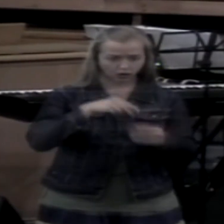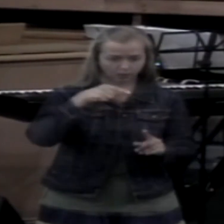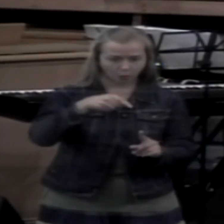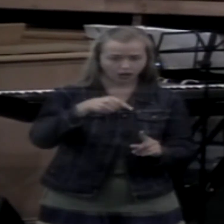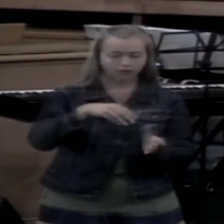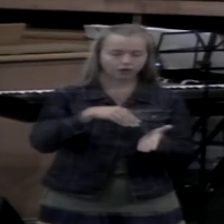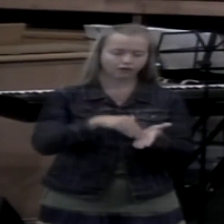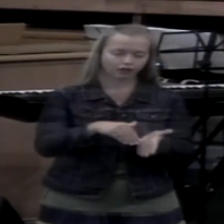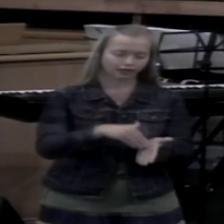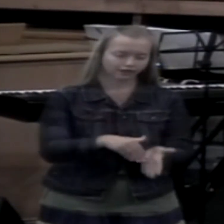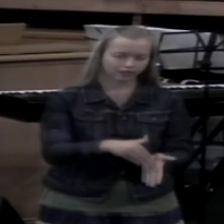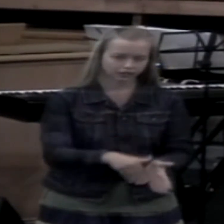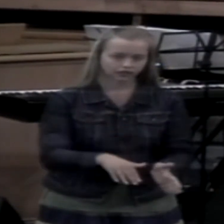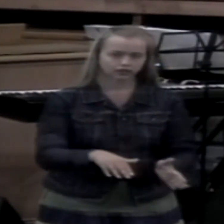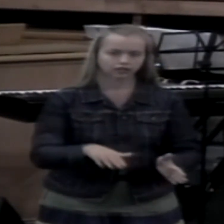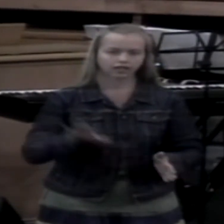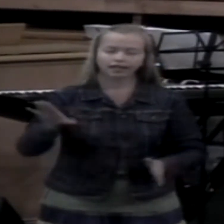attitude.